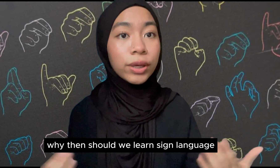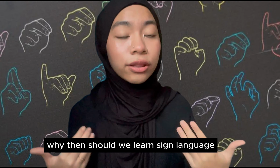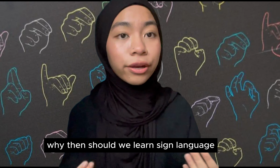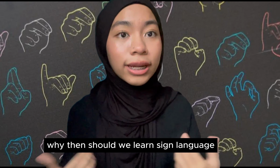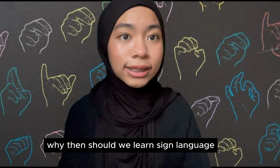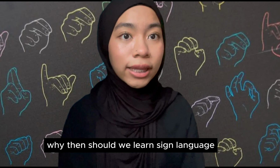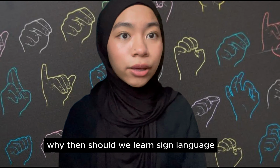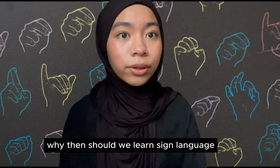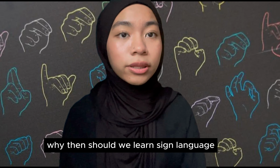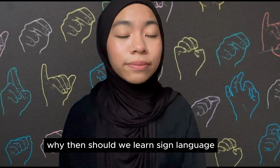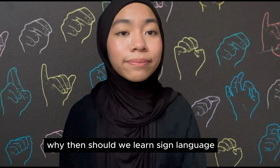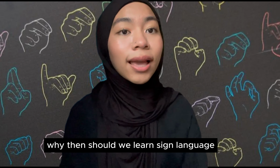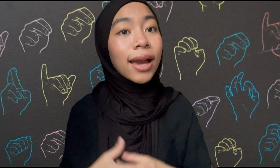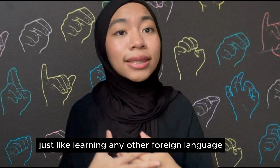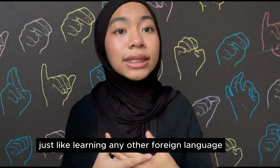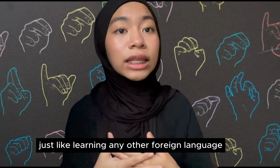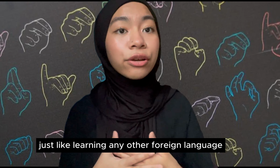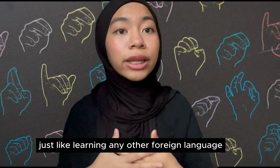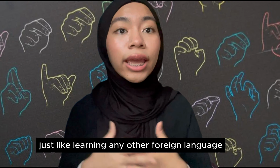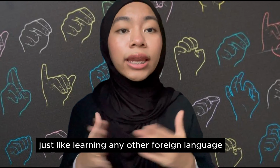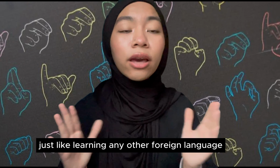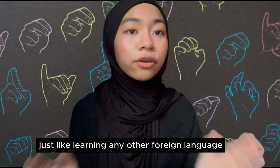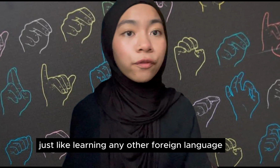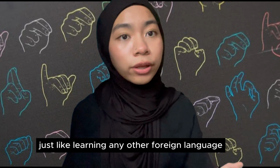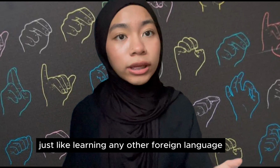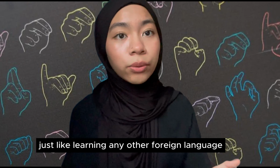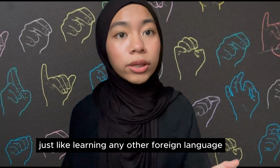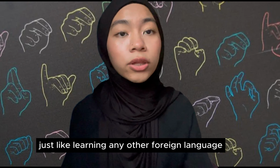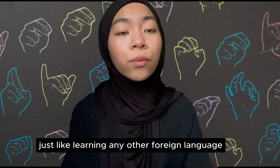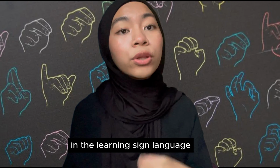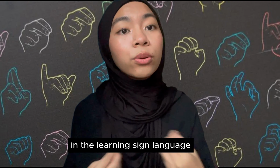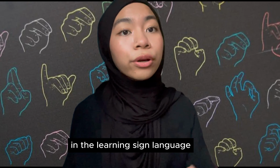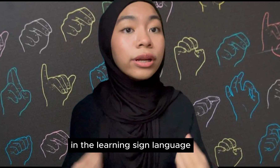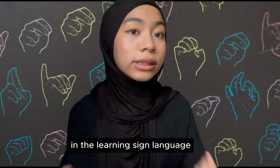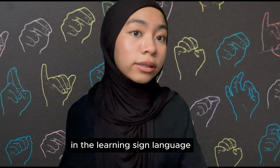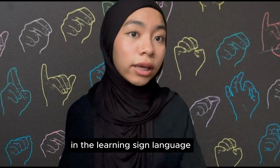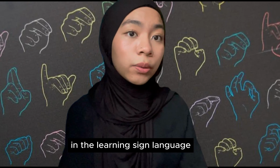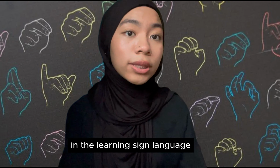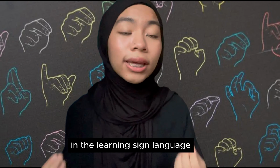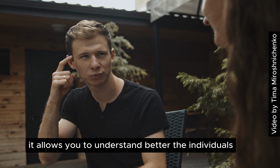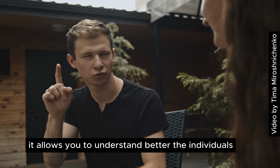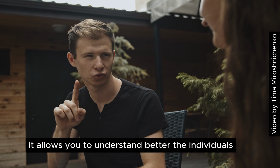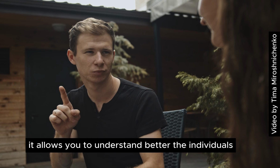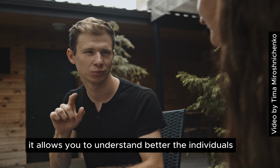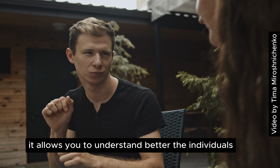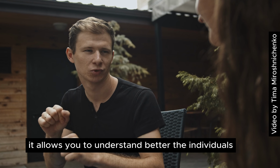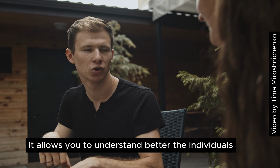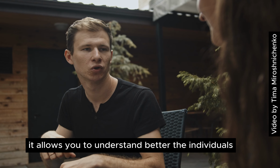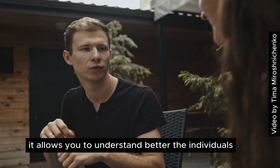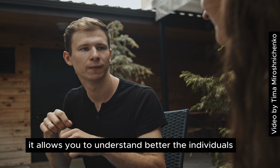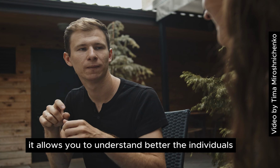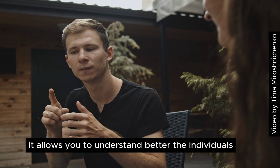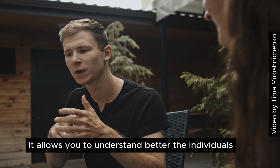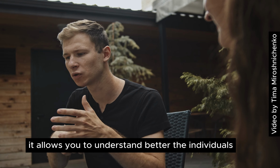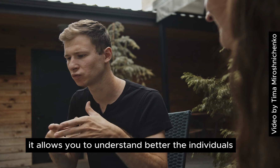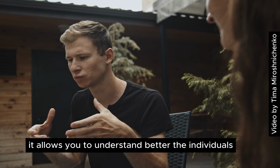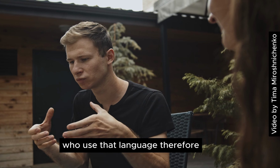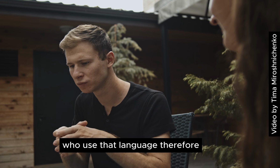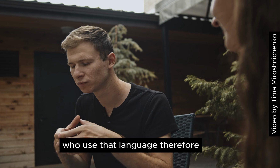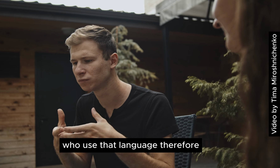learn sign language? Just like learning any other foreign language, when you learn a certain language, it allows you to understand better the individuals who use that